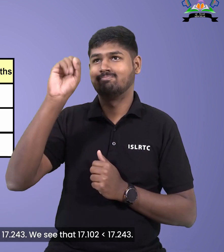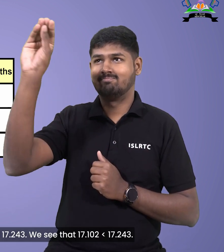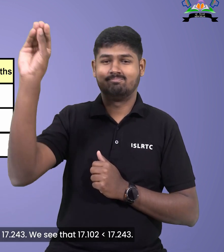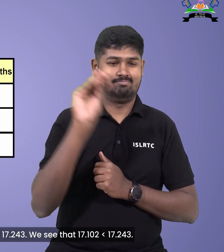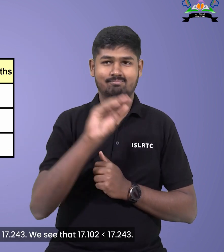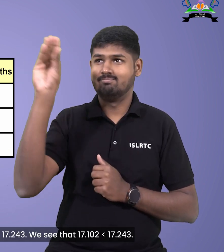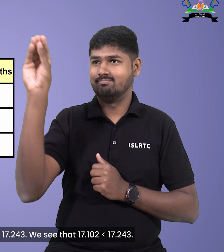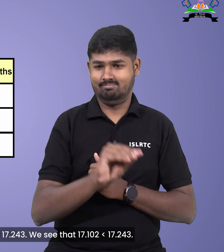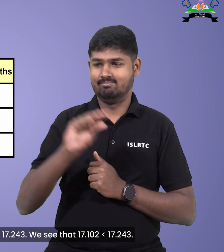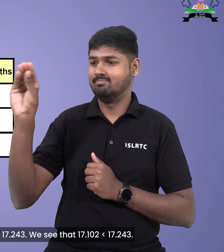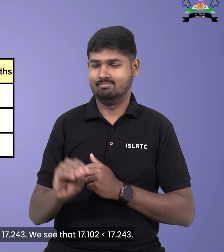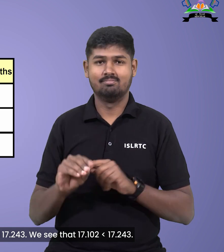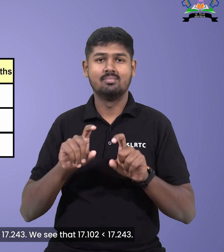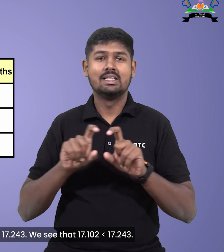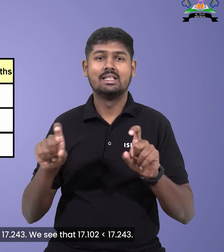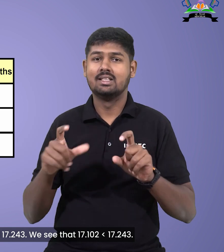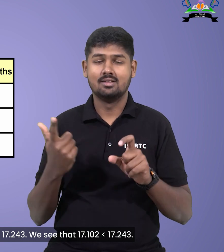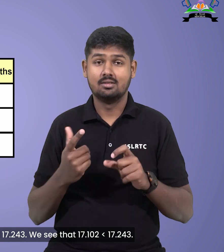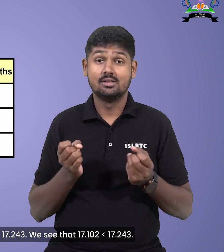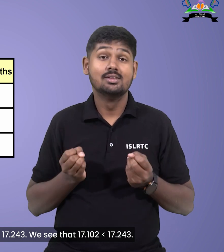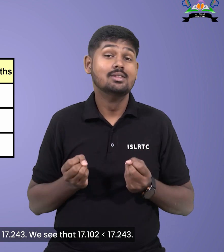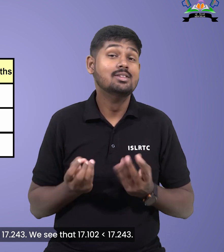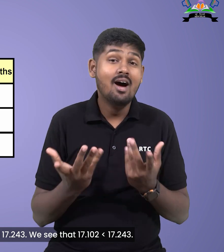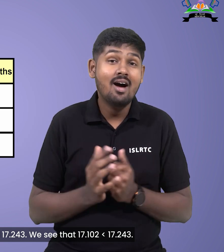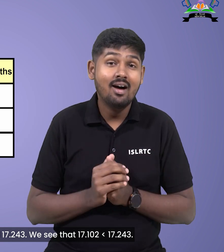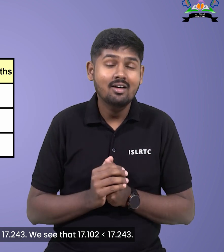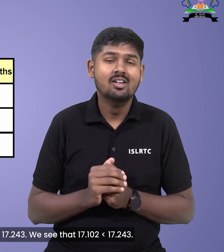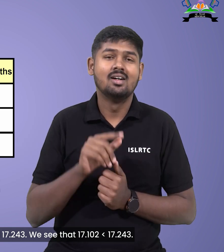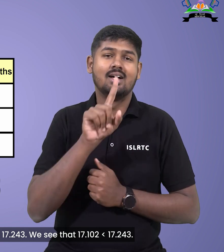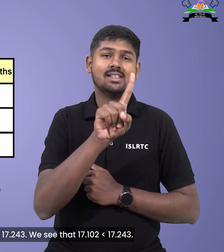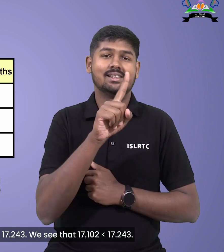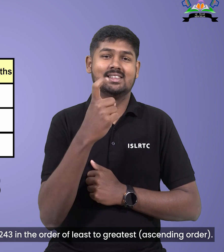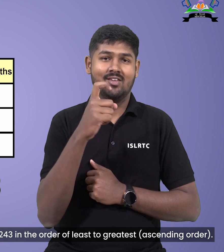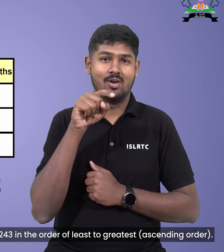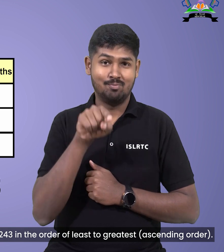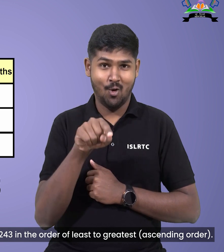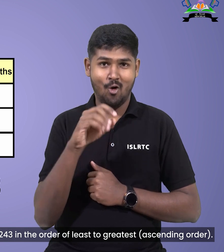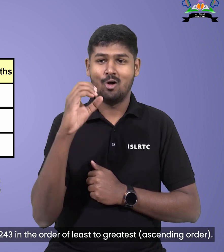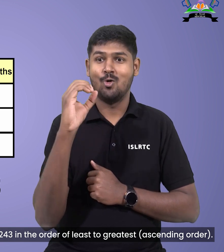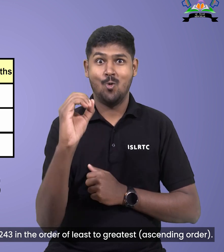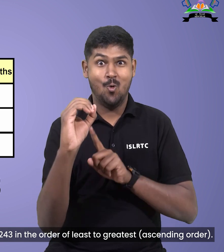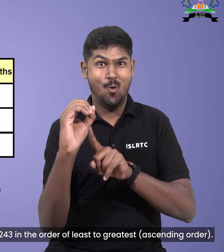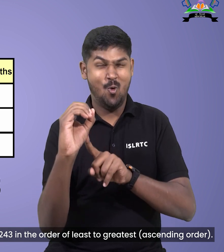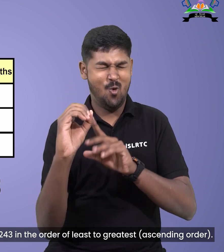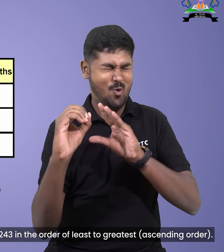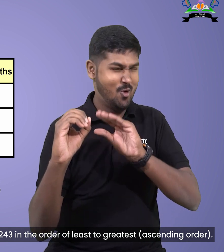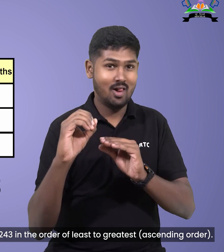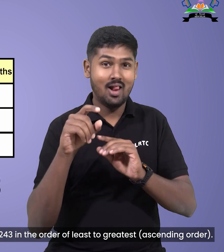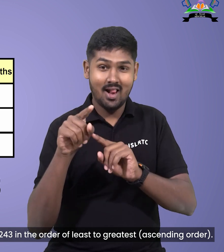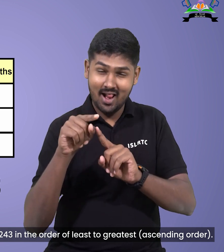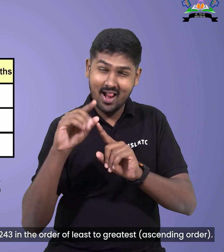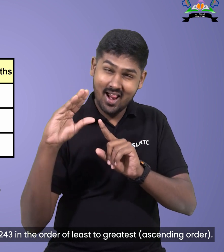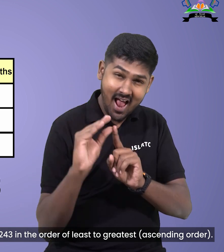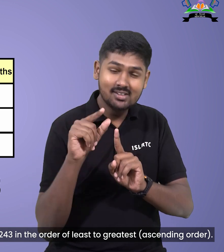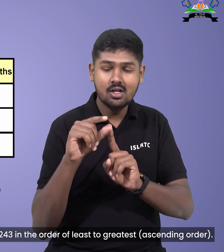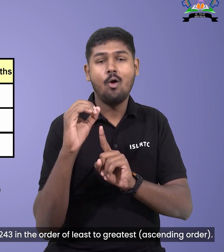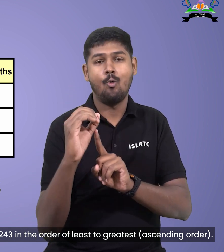17.102 and 17.243. We see that 17.10 to